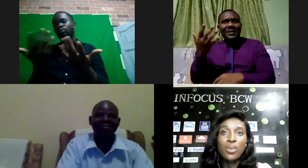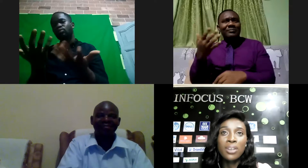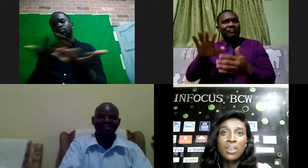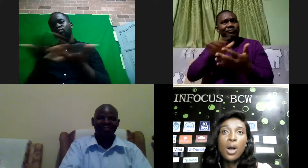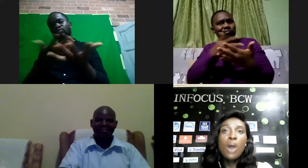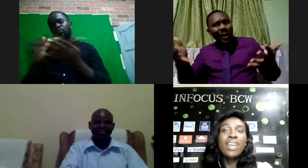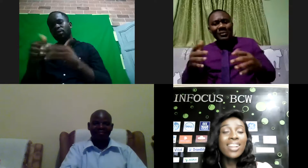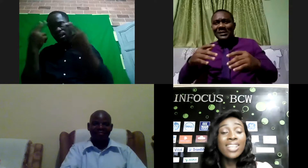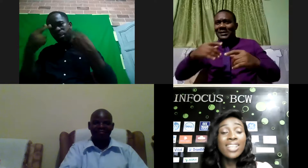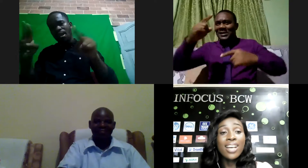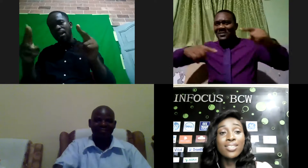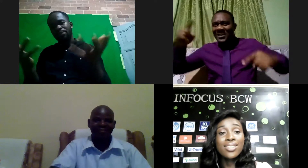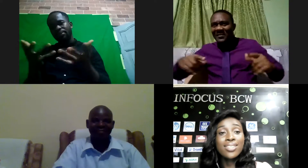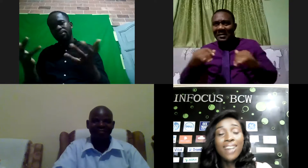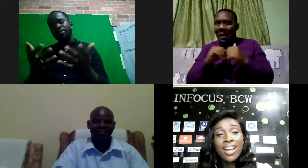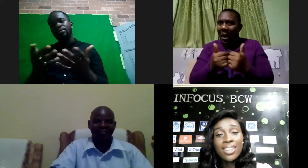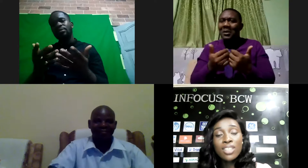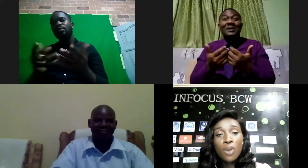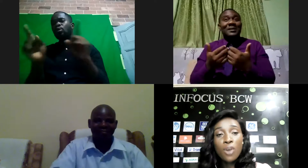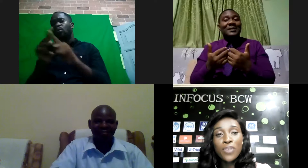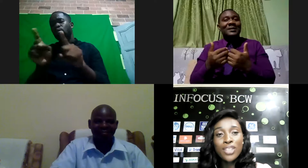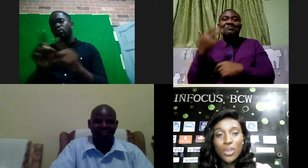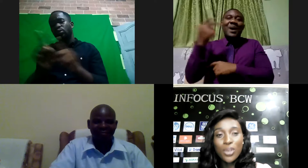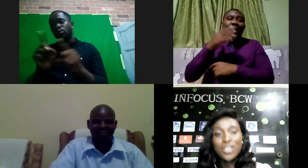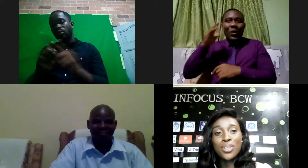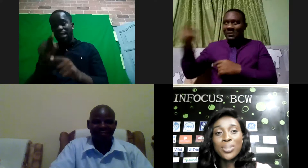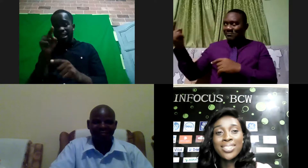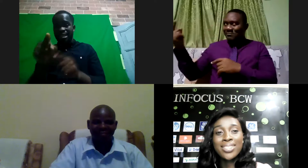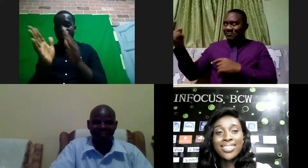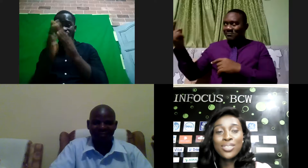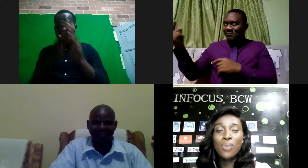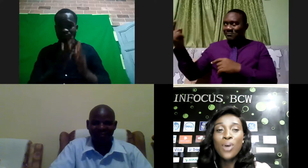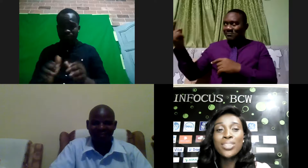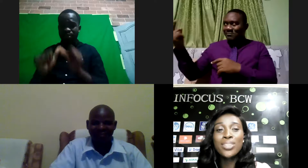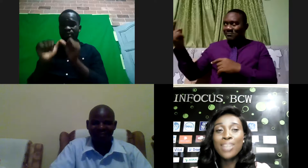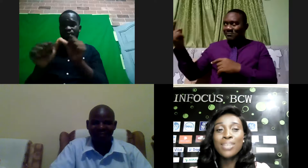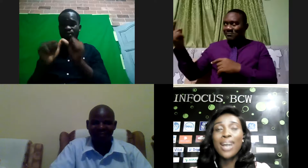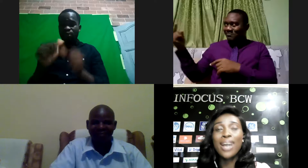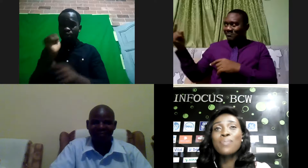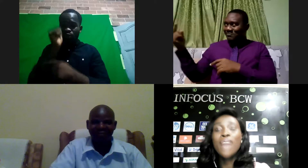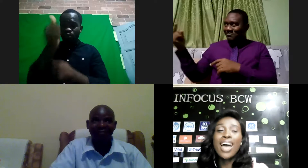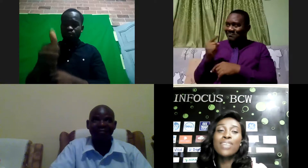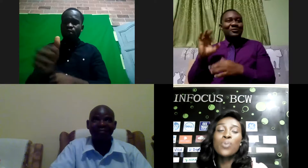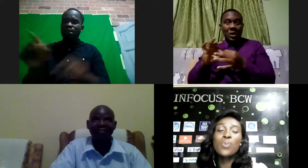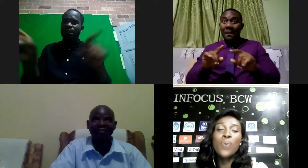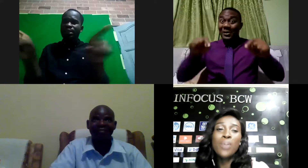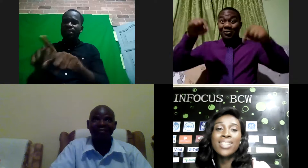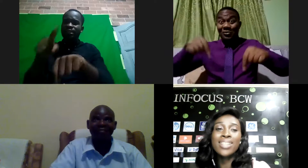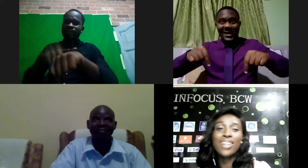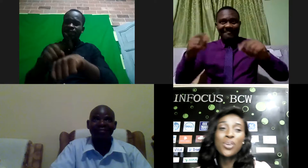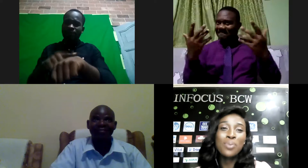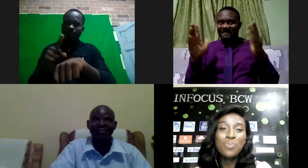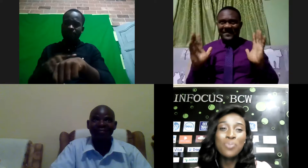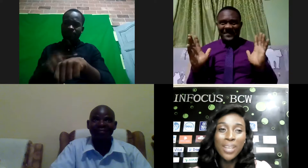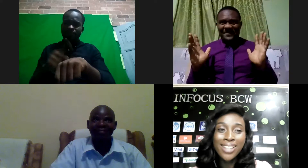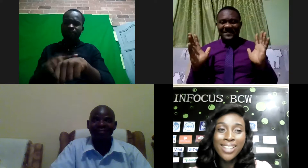on ground. Nonetheless, this conference continues tomorrow, same time, and we promise that it's going